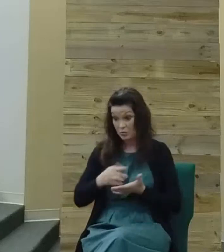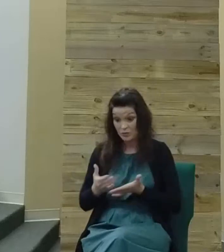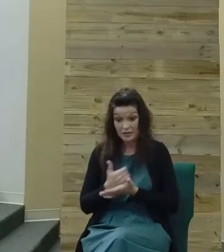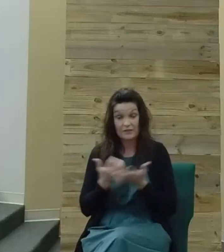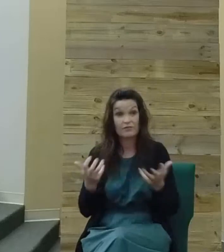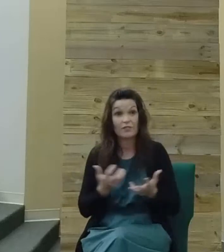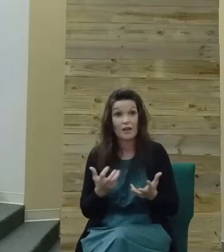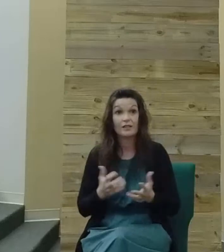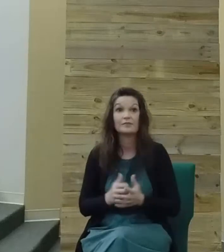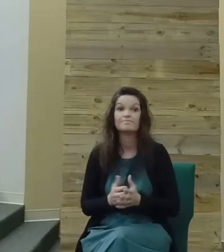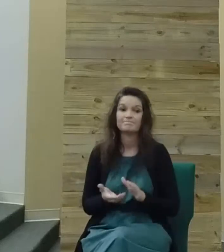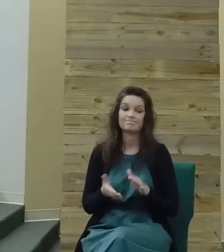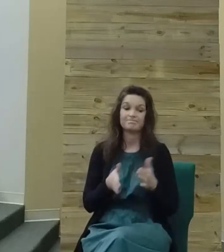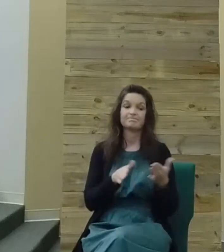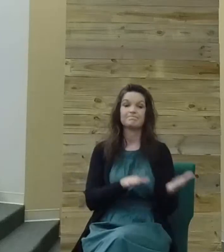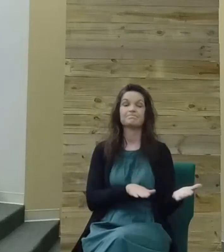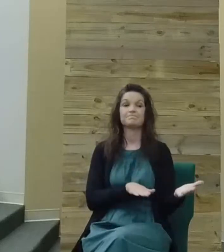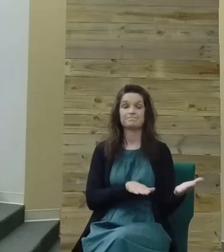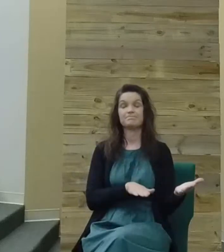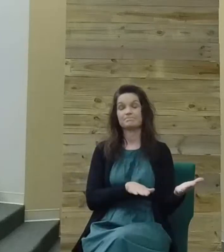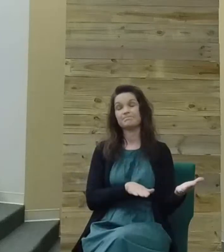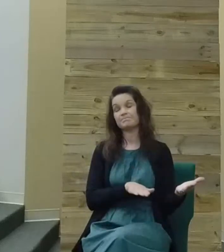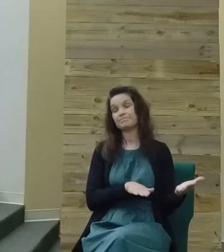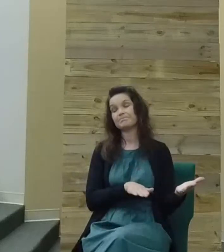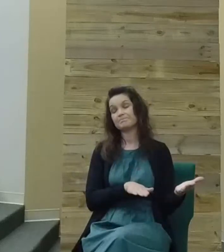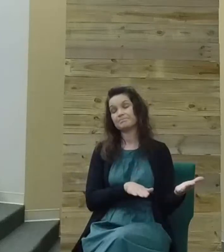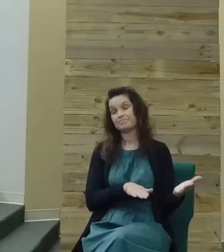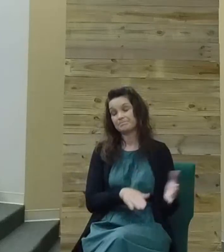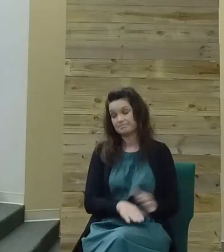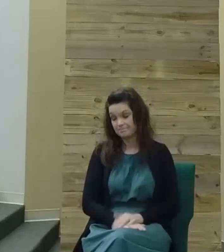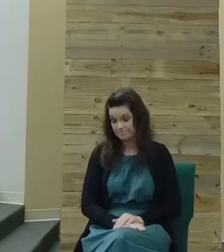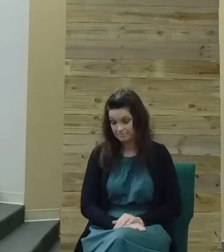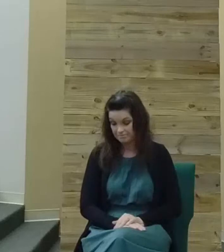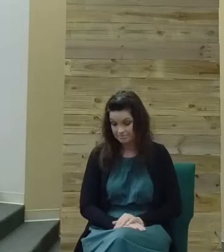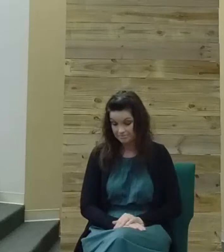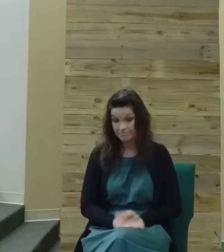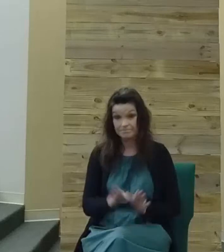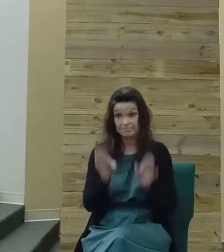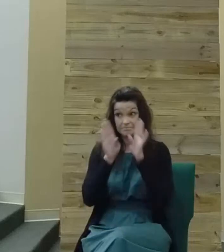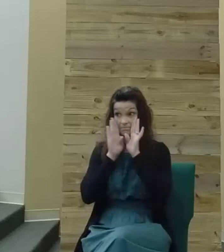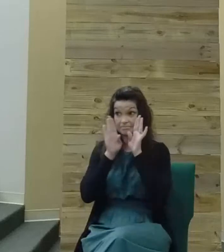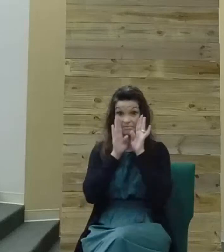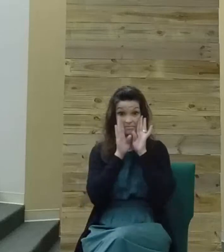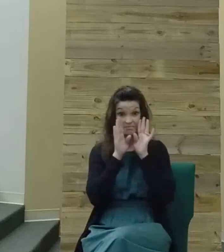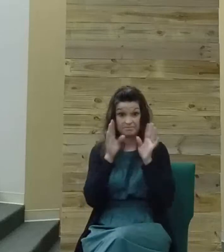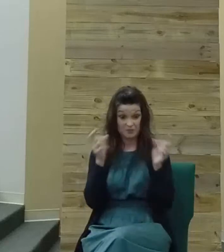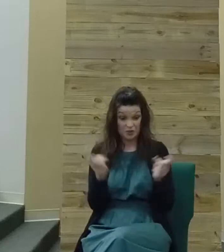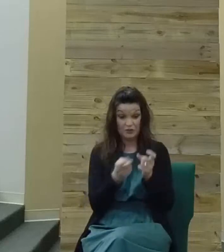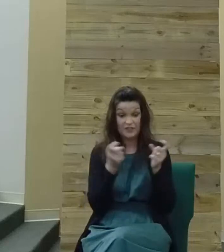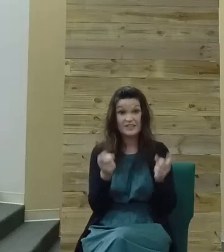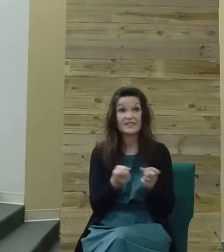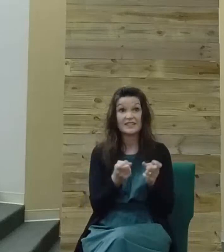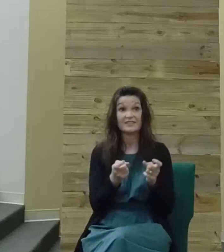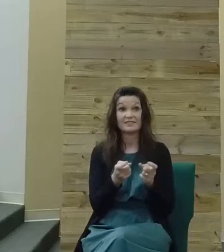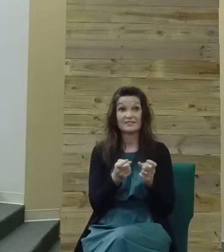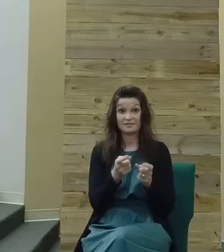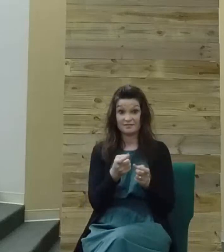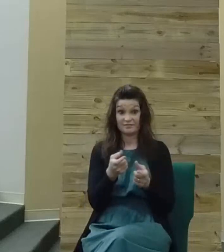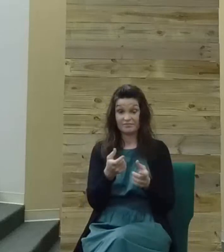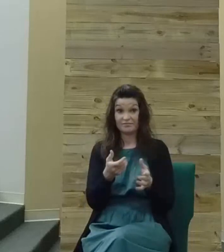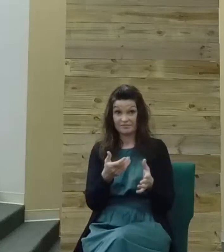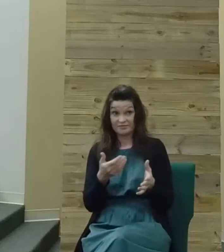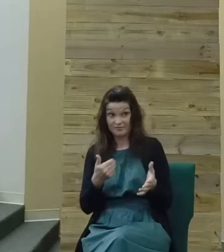deserve for sin is death. So listen to me. You've sinned.